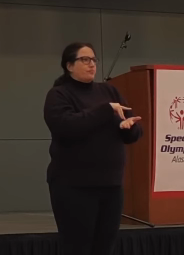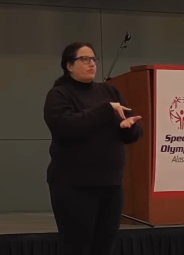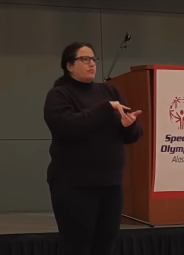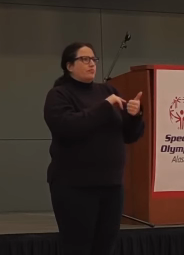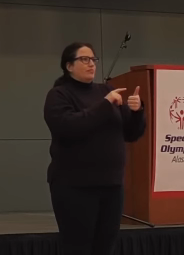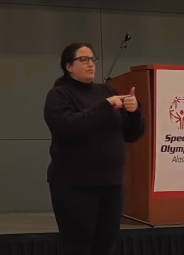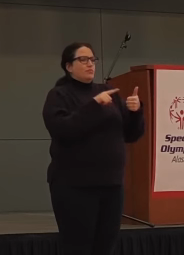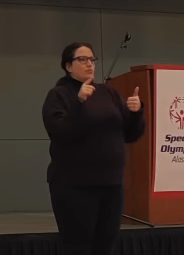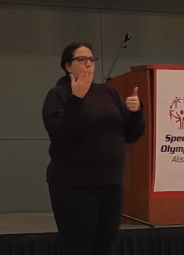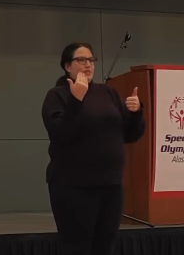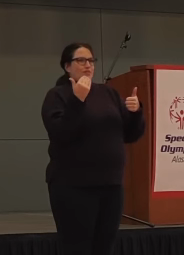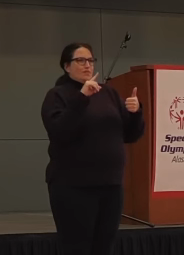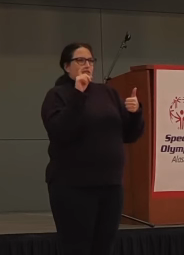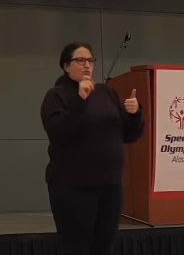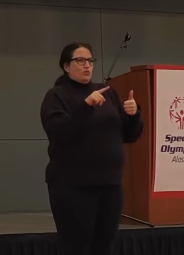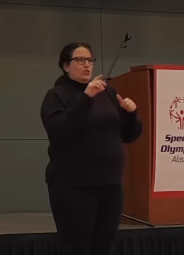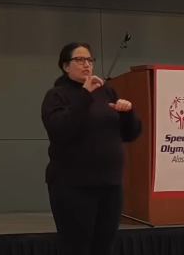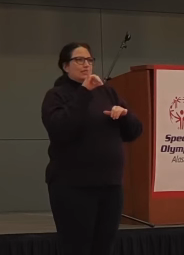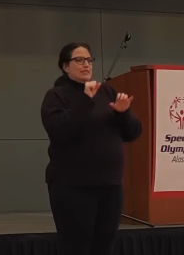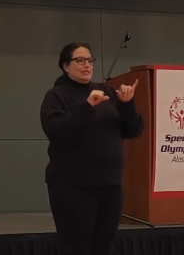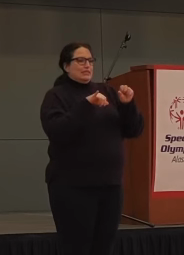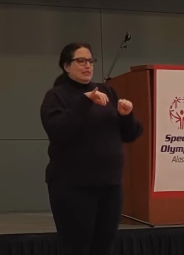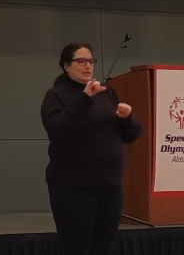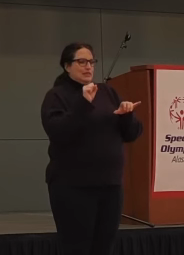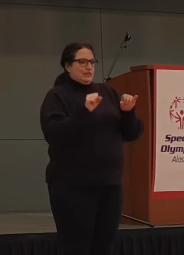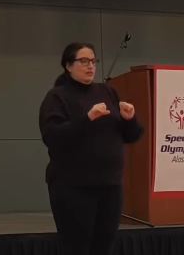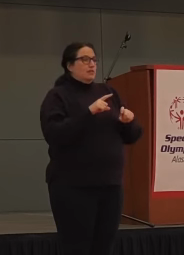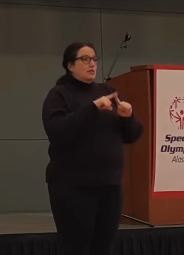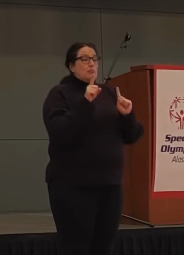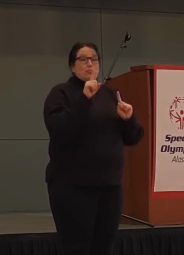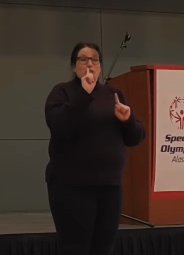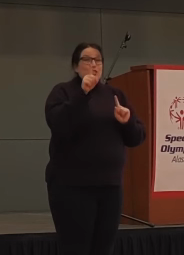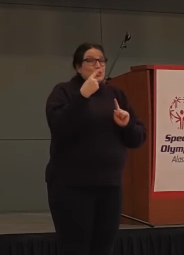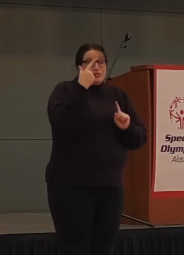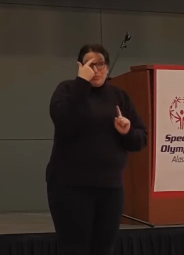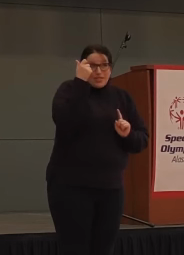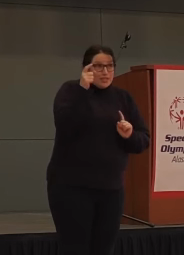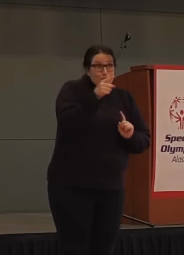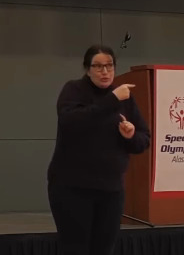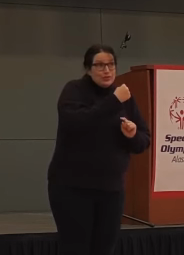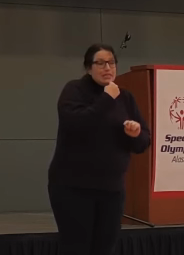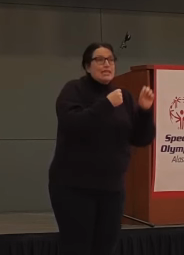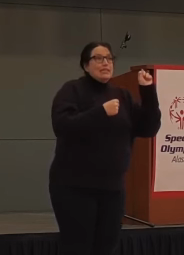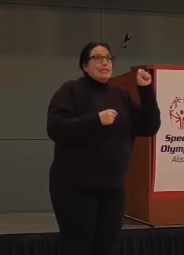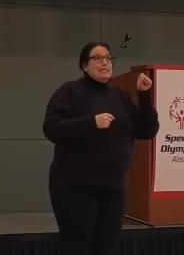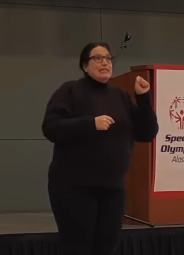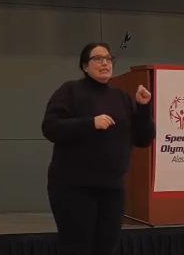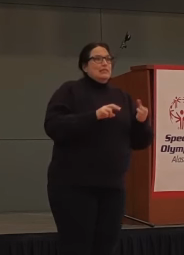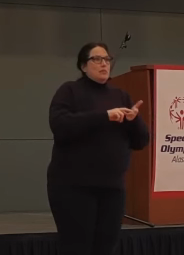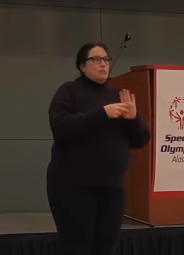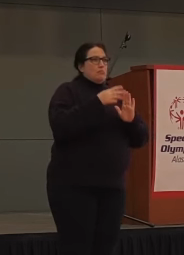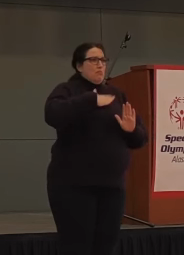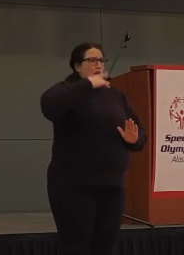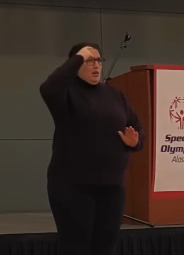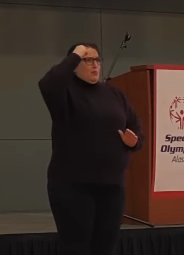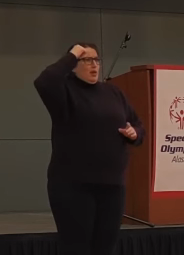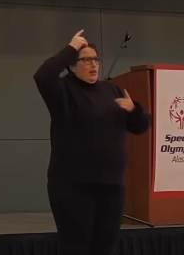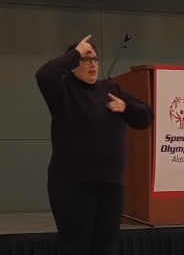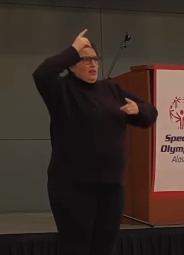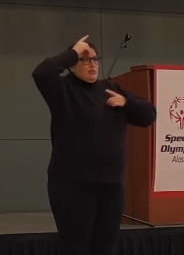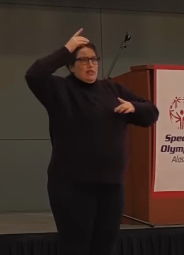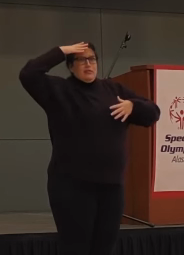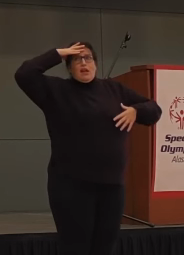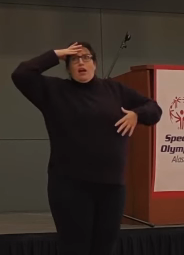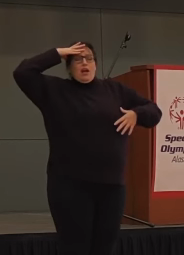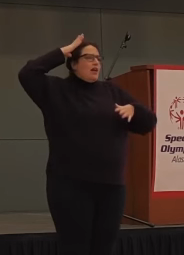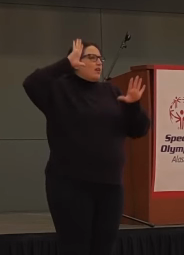Just because you answered yes to 10 or more does not mean you have a disease of the brain. It means follow